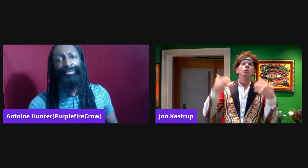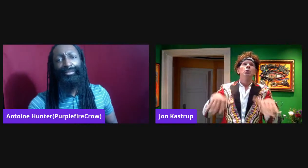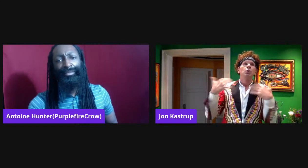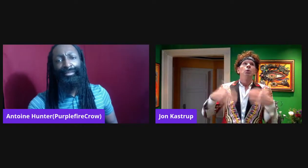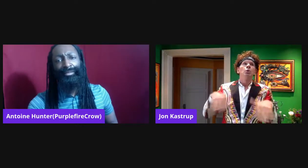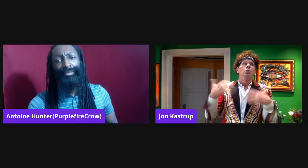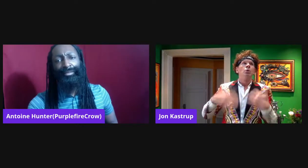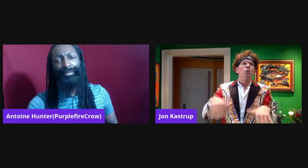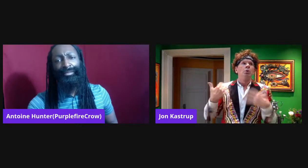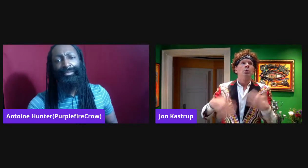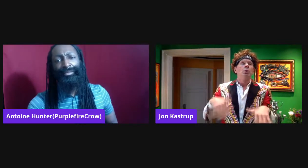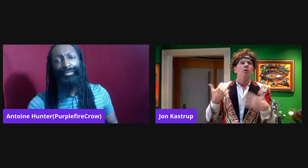You know, looking back,